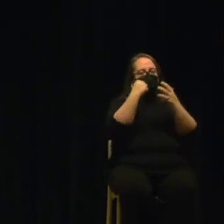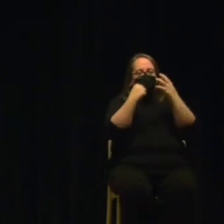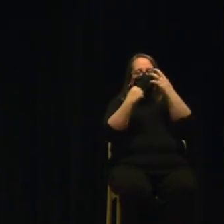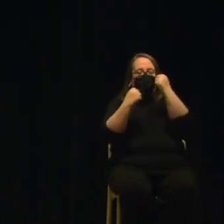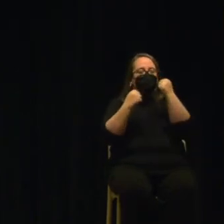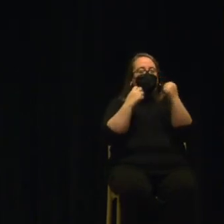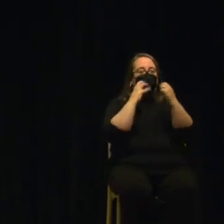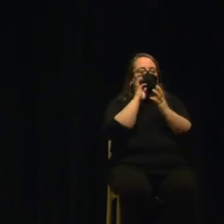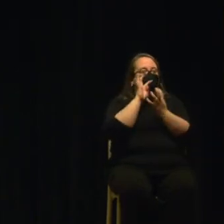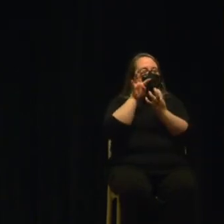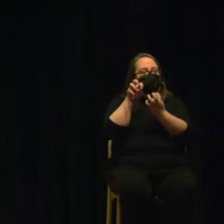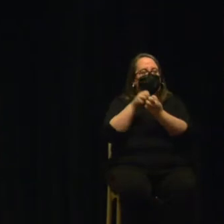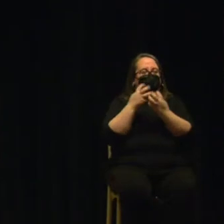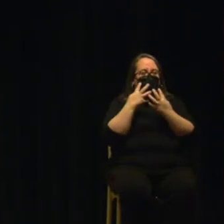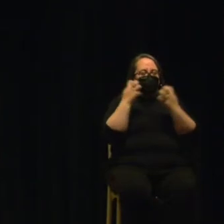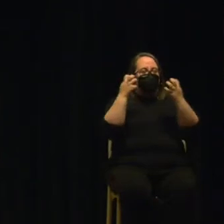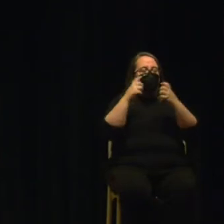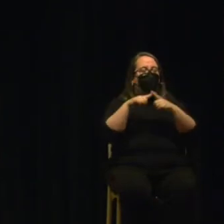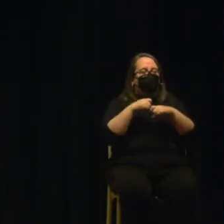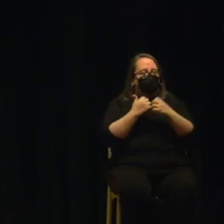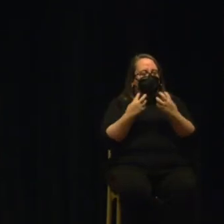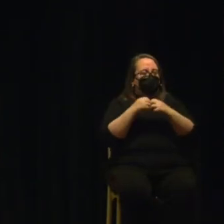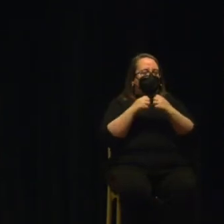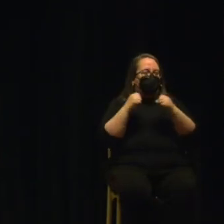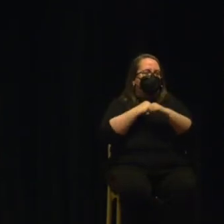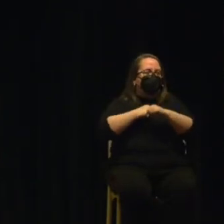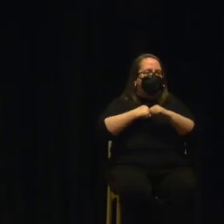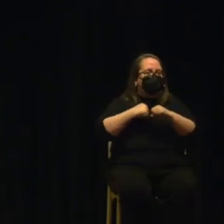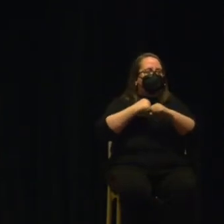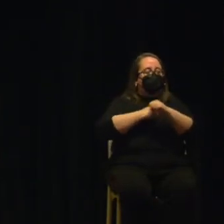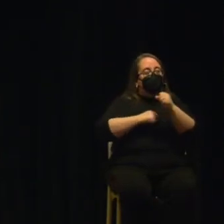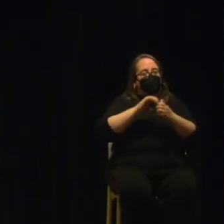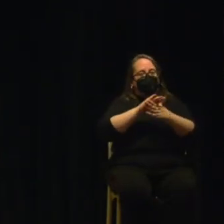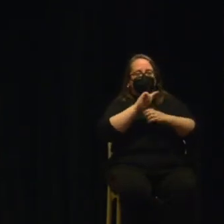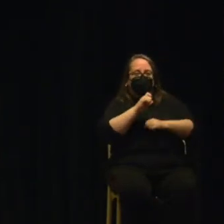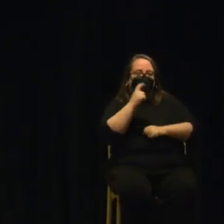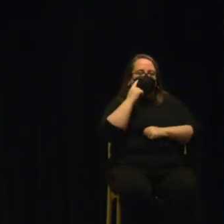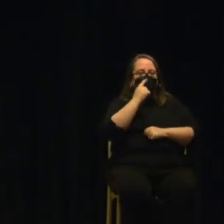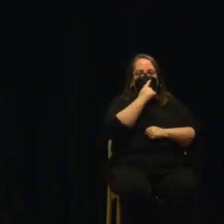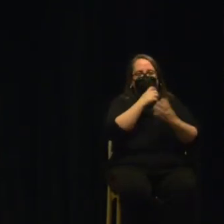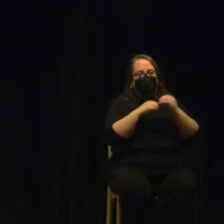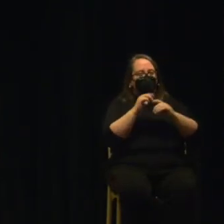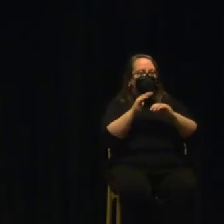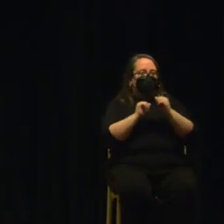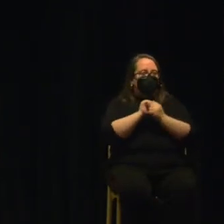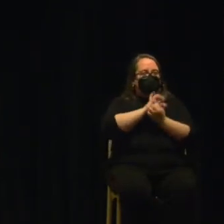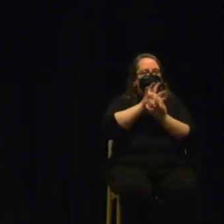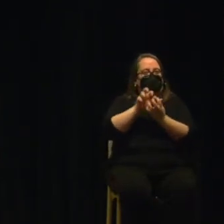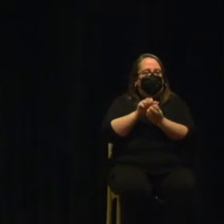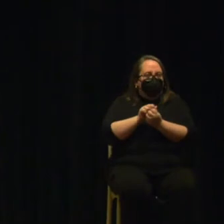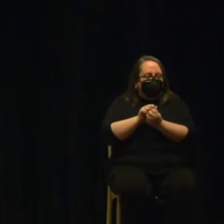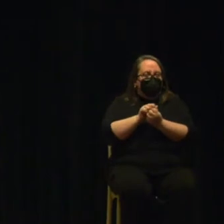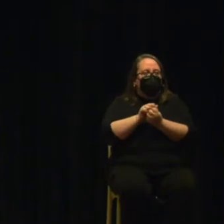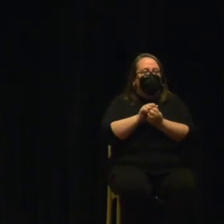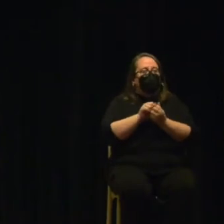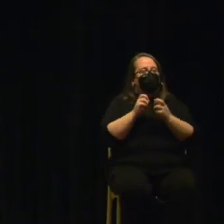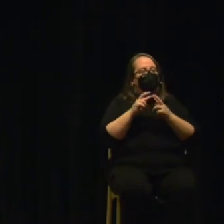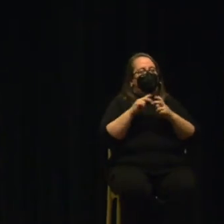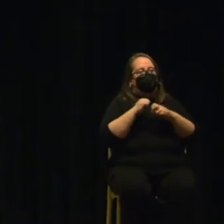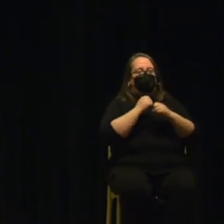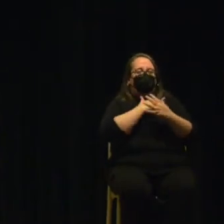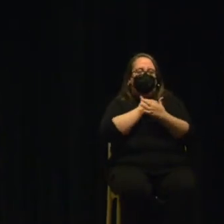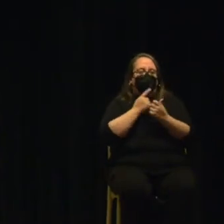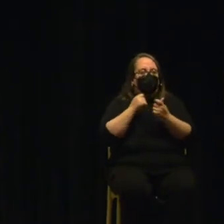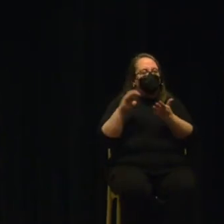his teeth to make the fight more sporting. I believe you need eyes more than you need teeth in a fight, but losing either makes a bear a little